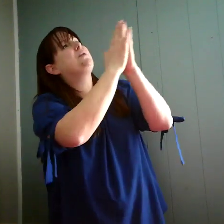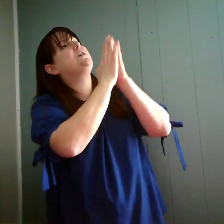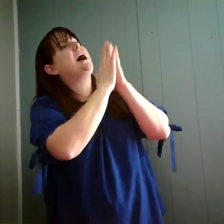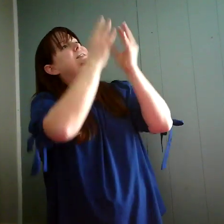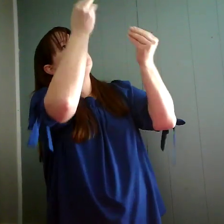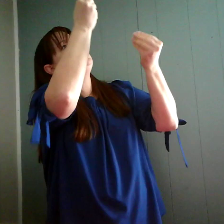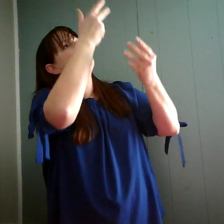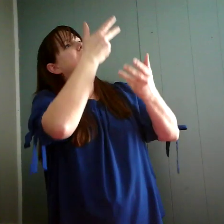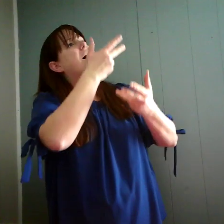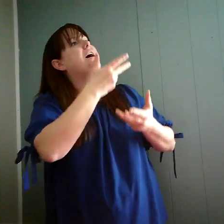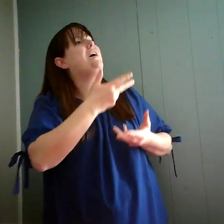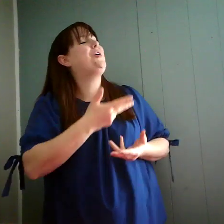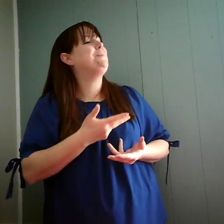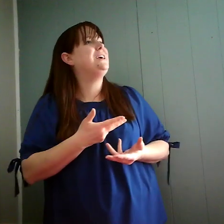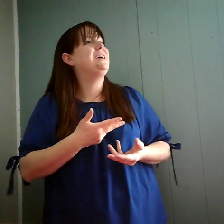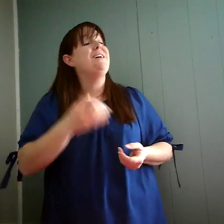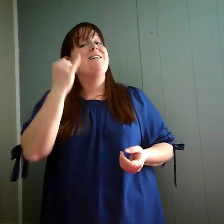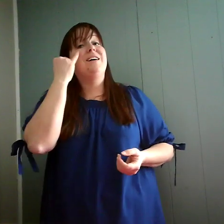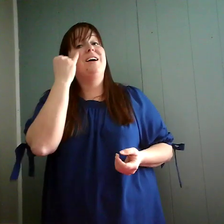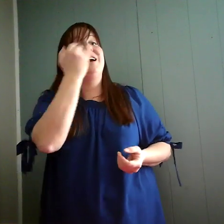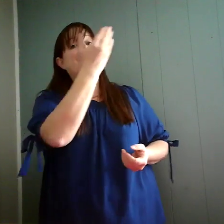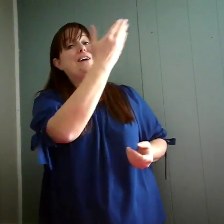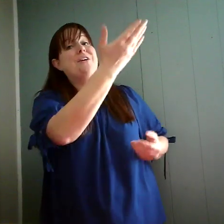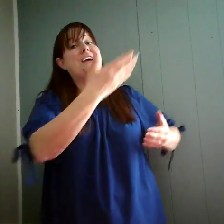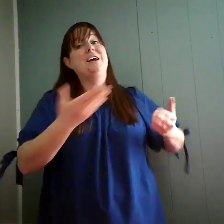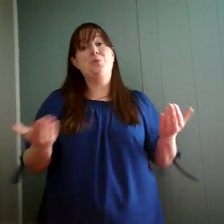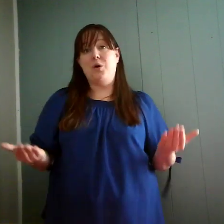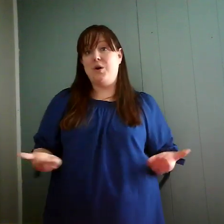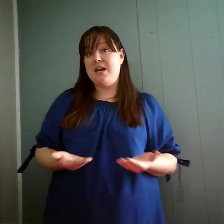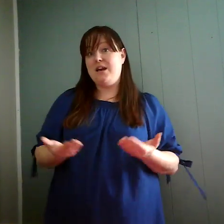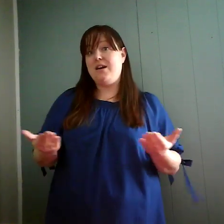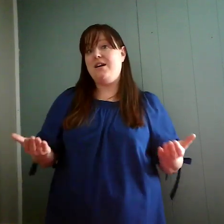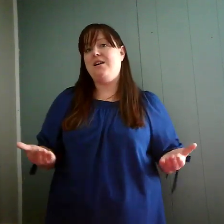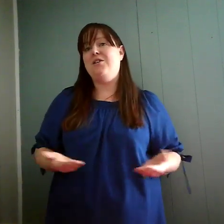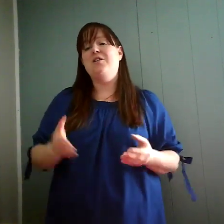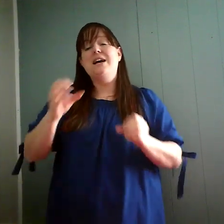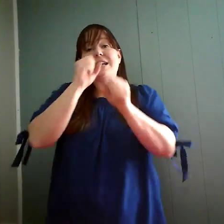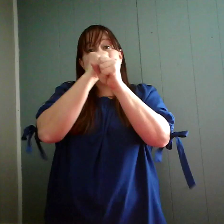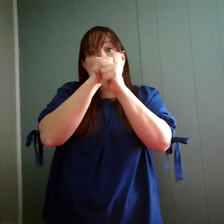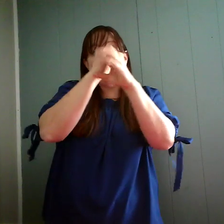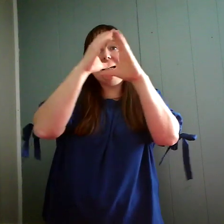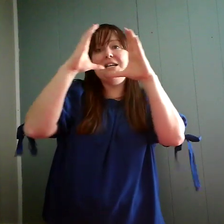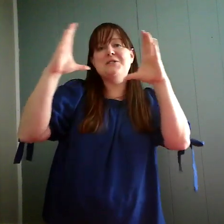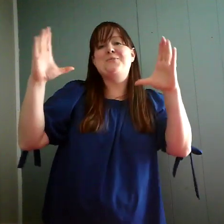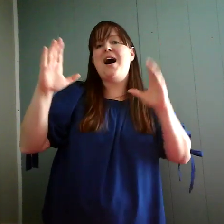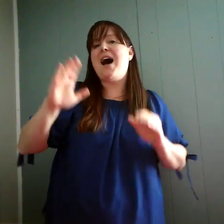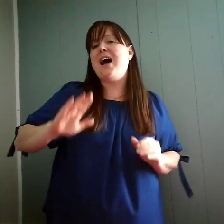would ask him to tell me if he were here. Scenes by